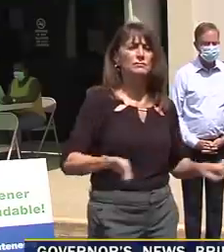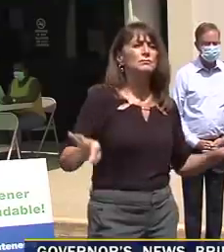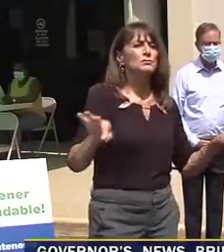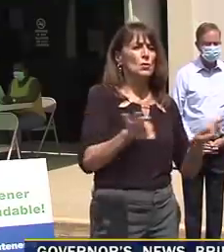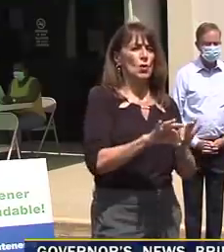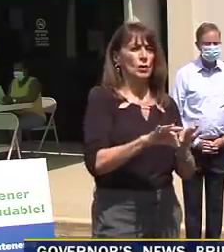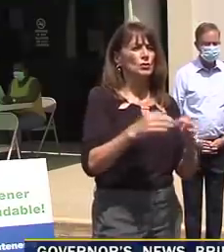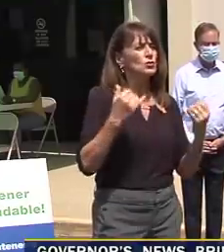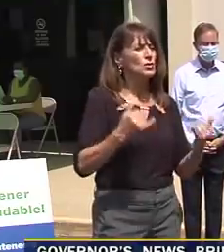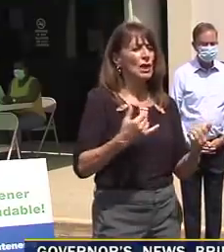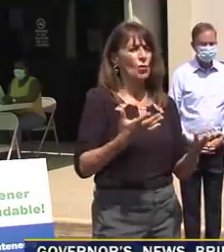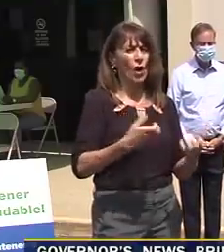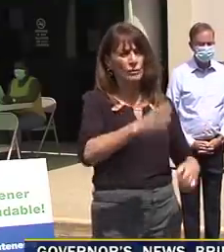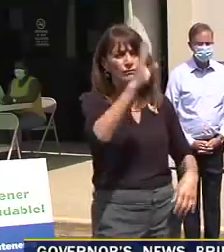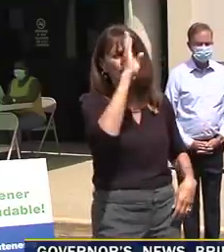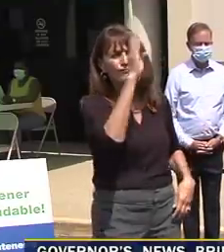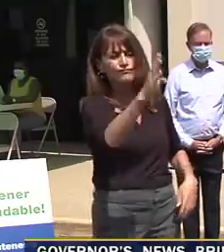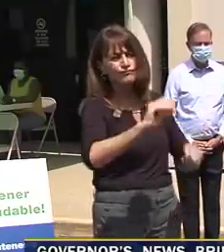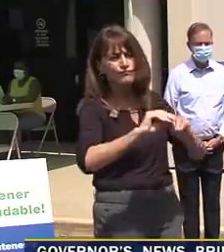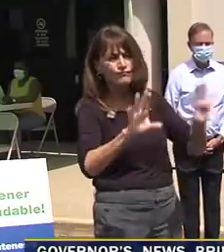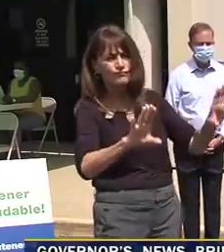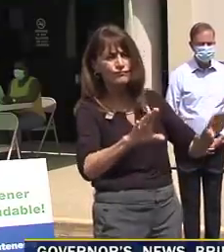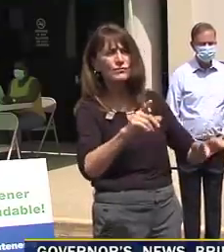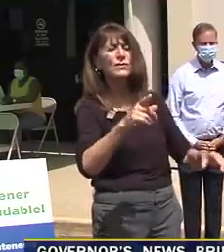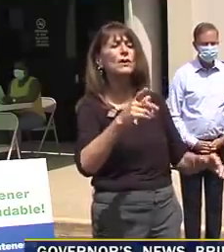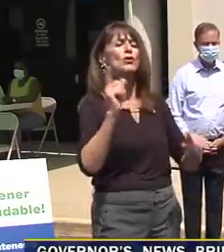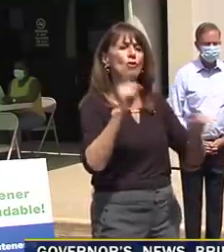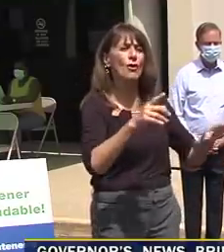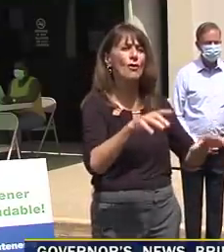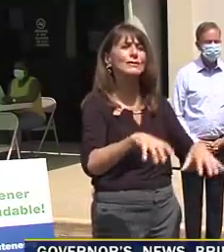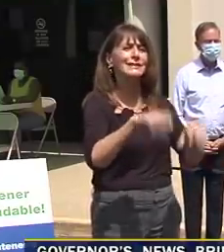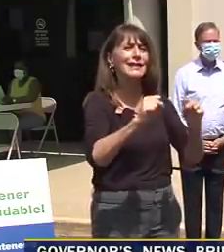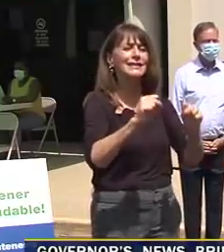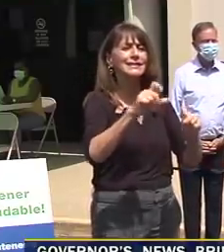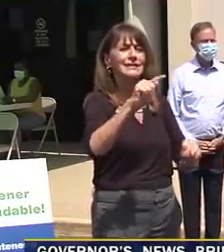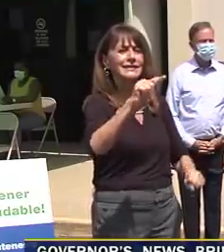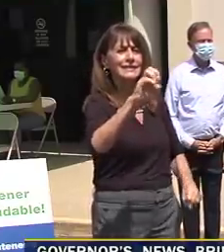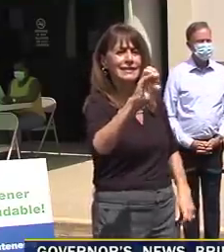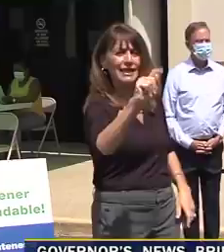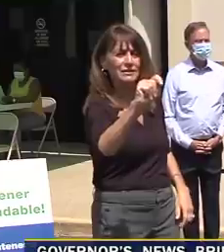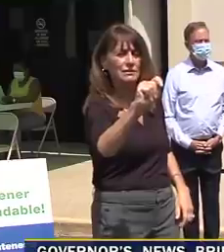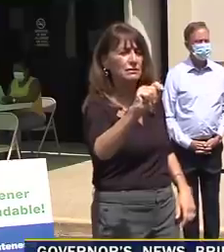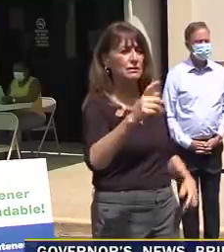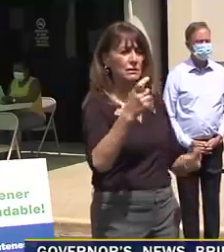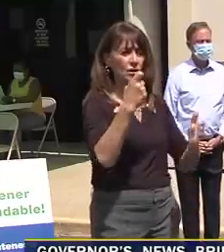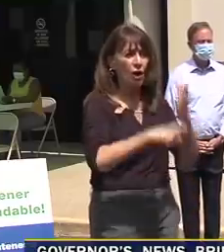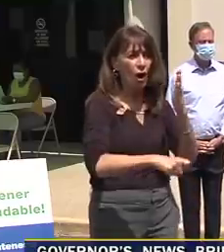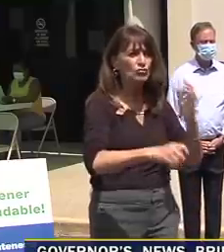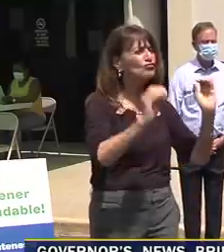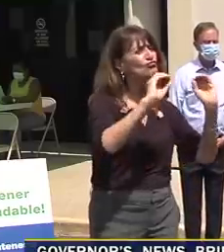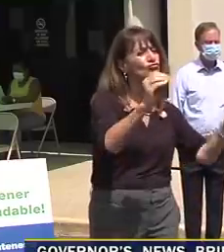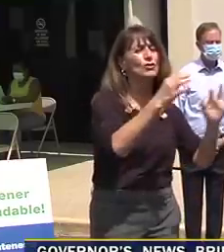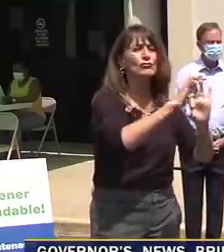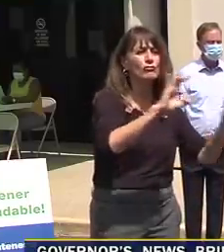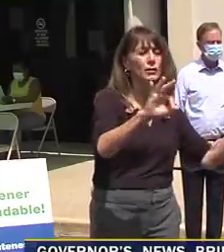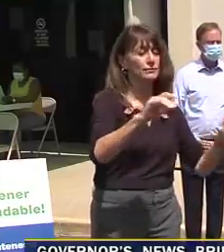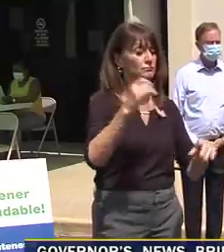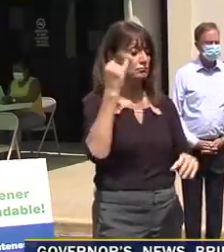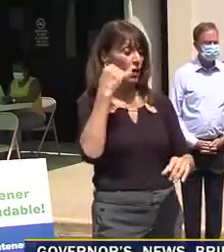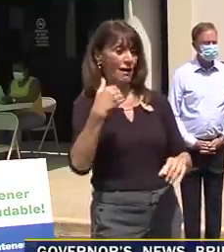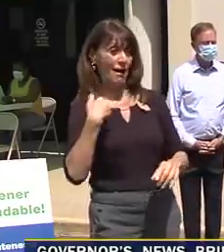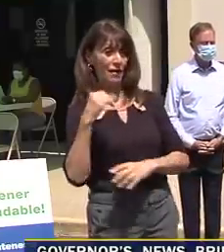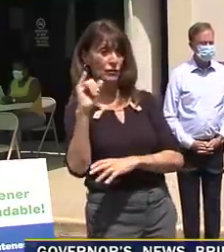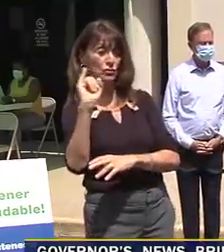message today is very simple: get tested. It's free. If you have insurance,